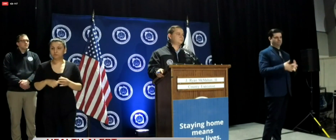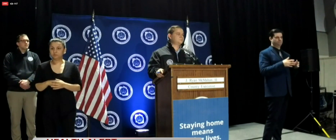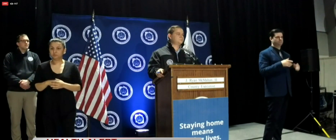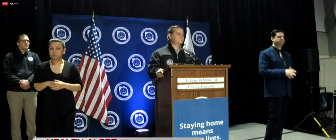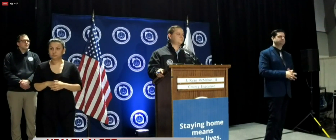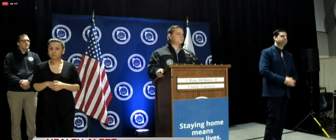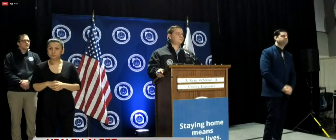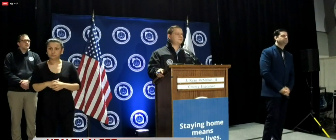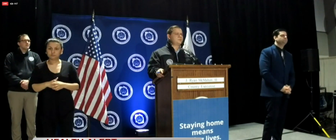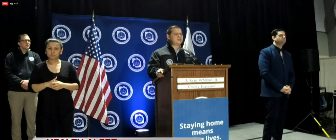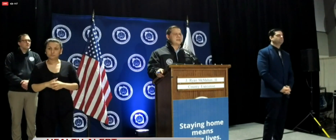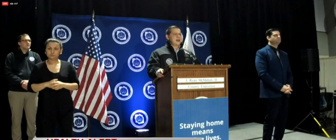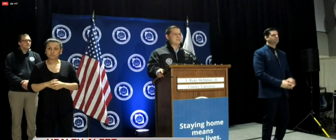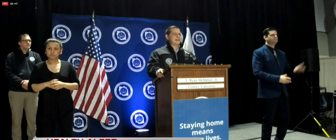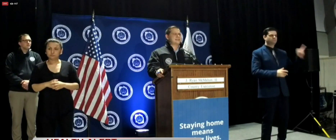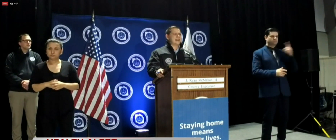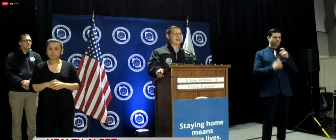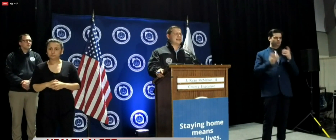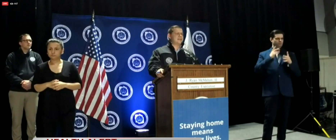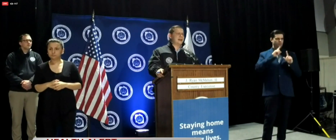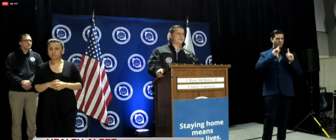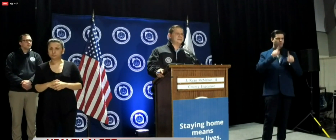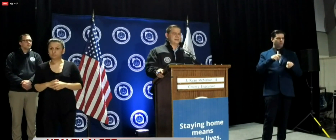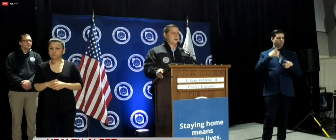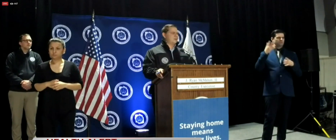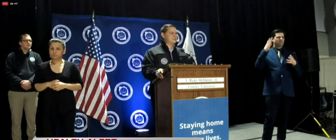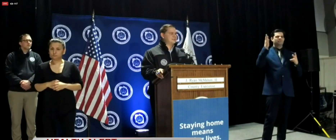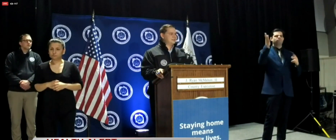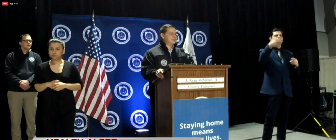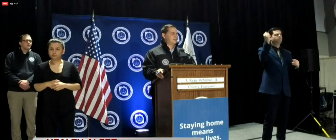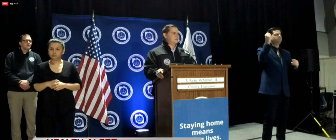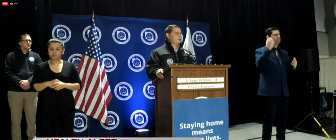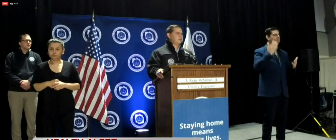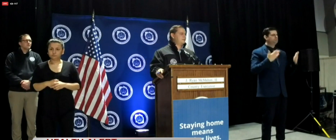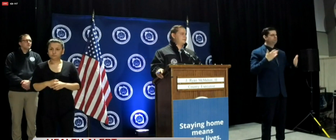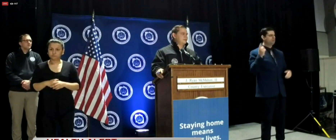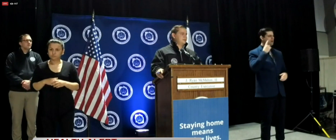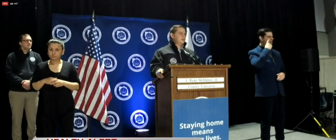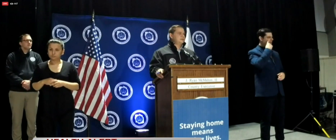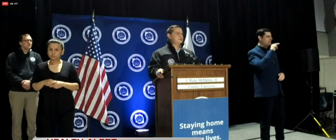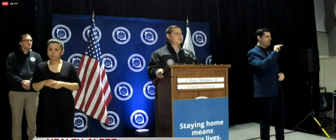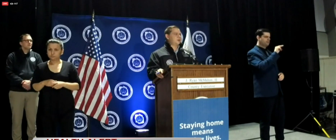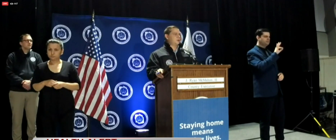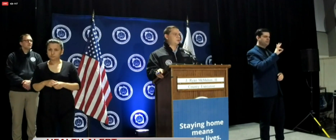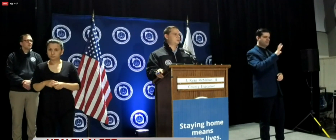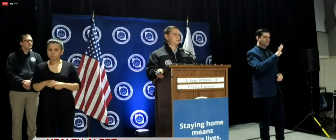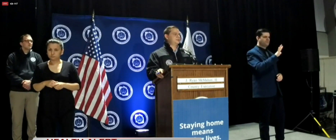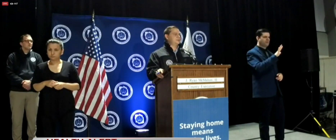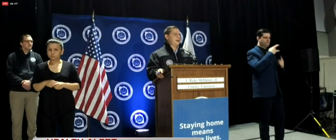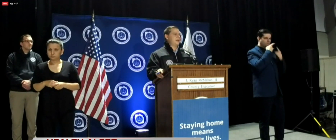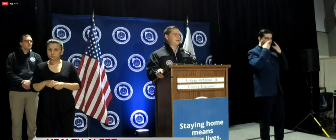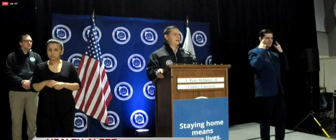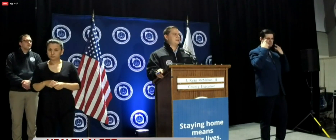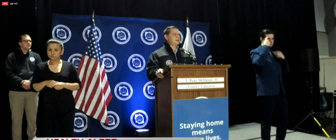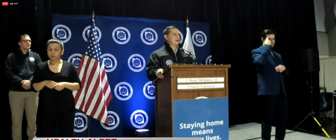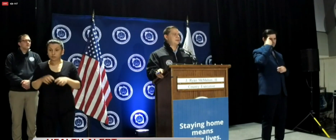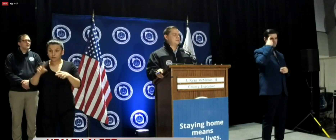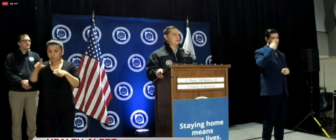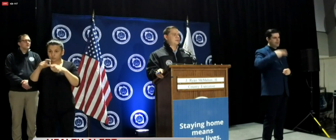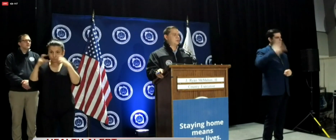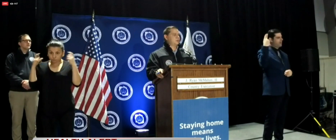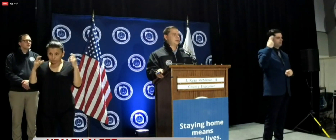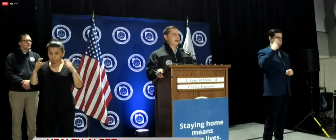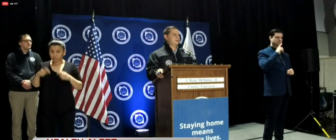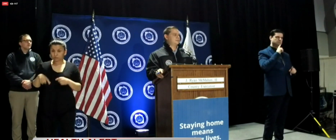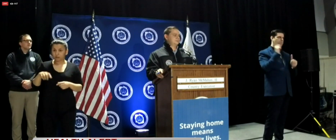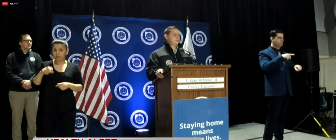what the word is, hijacked? I'm guessing N95s. I want to say that these are so in demand that I think